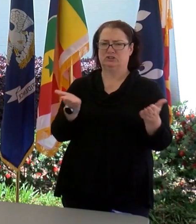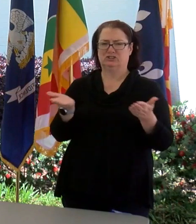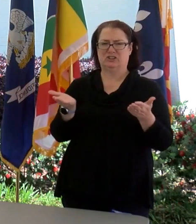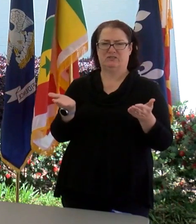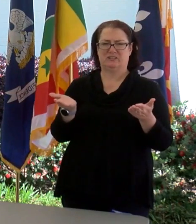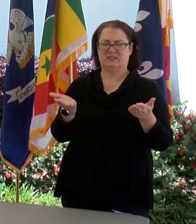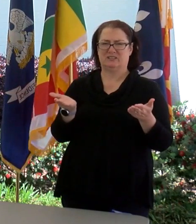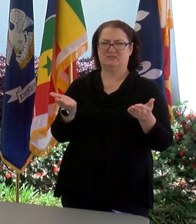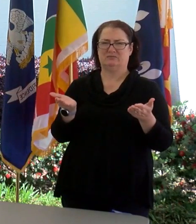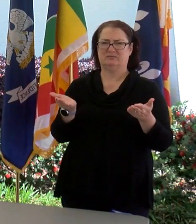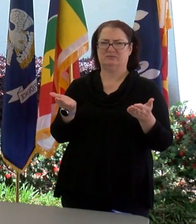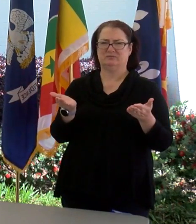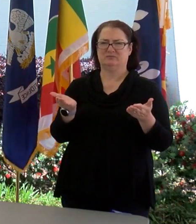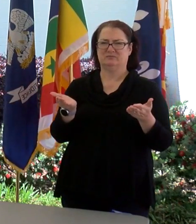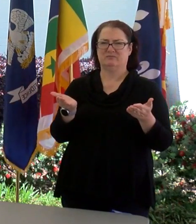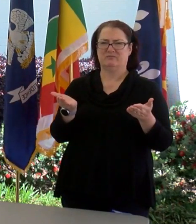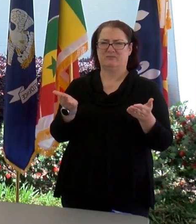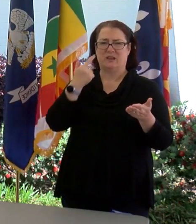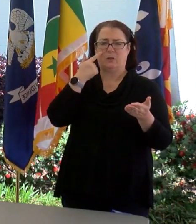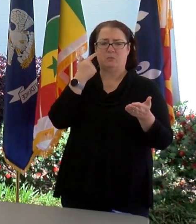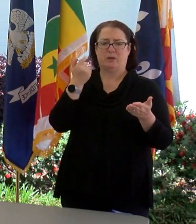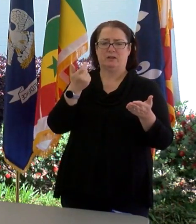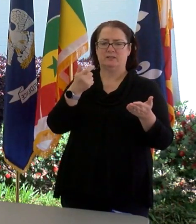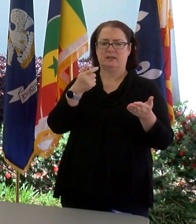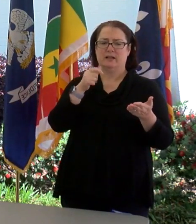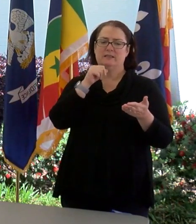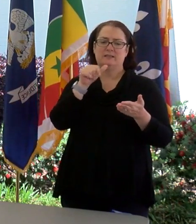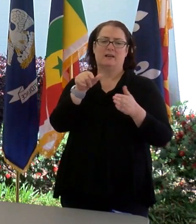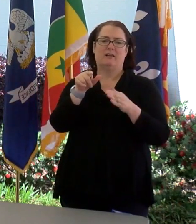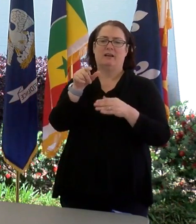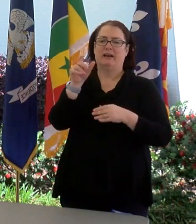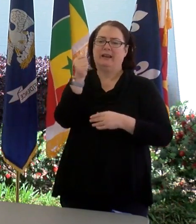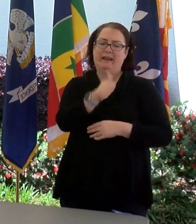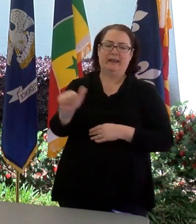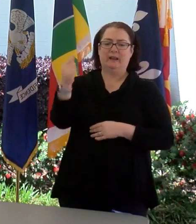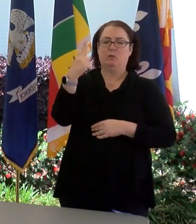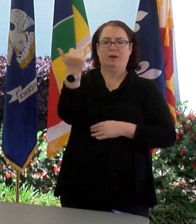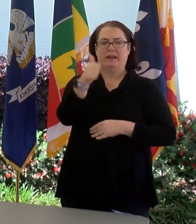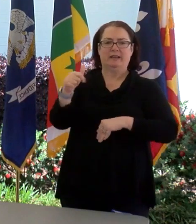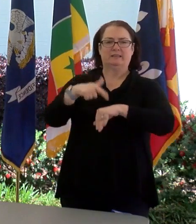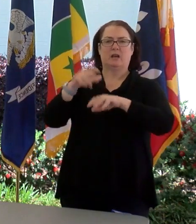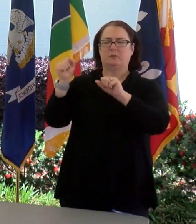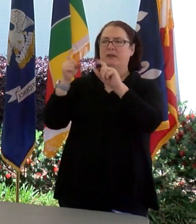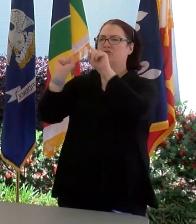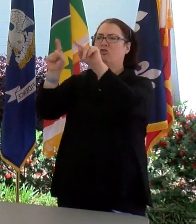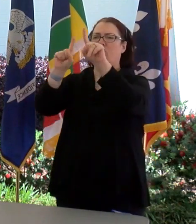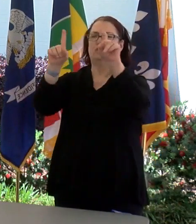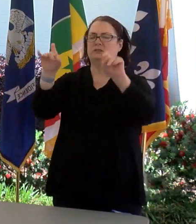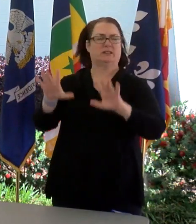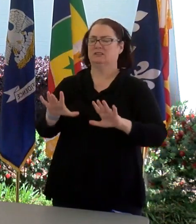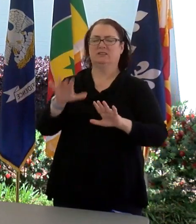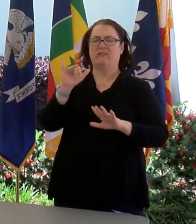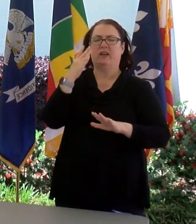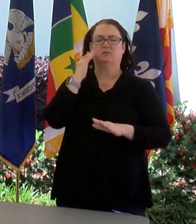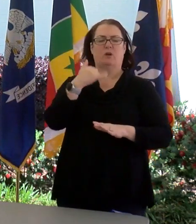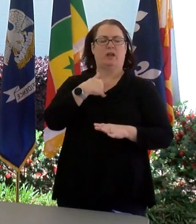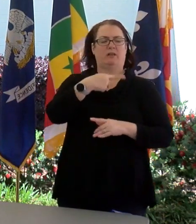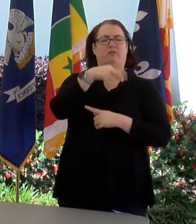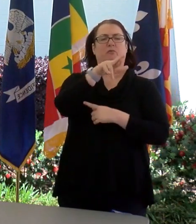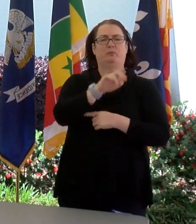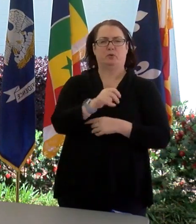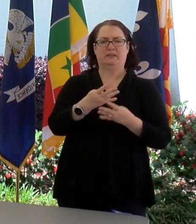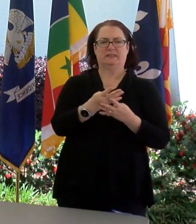we don't yet have unlimited supply of COVID-19 tests available. Our 311 medical personnel have a